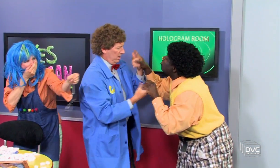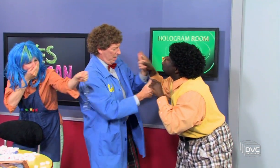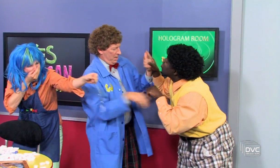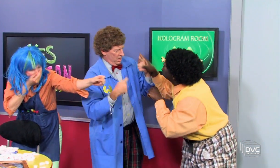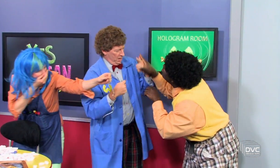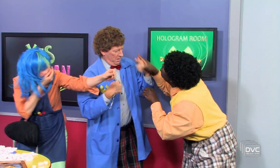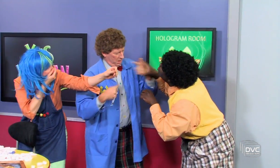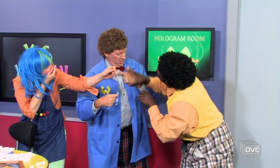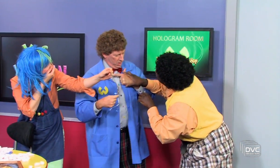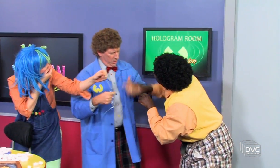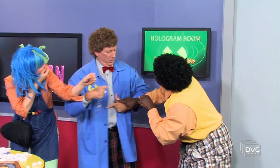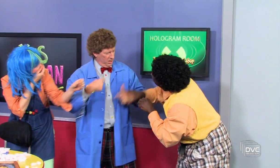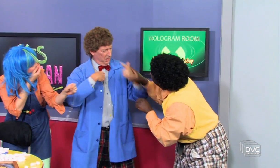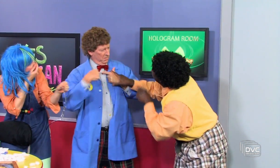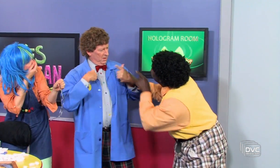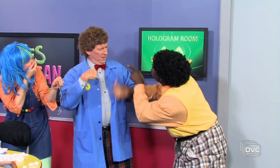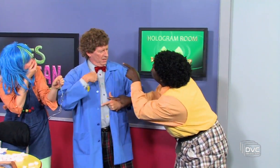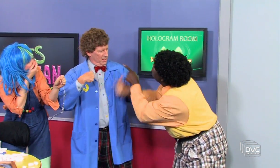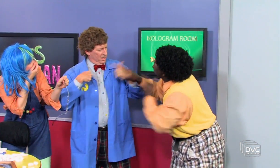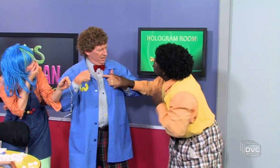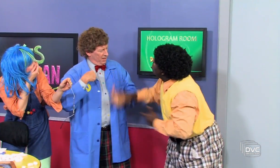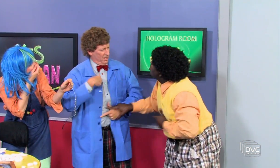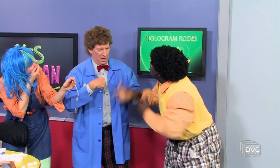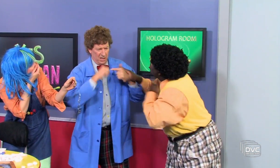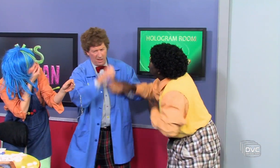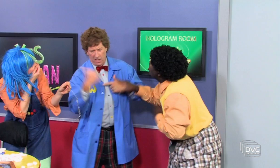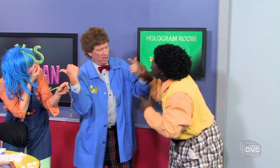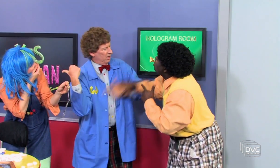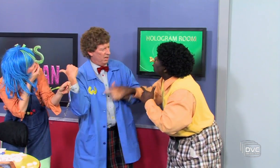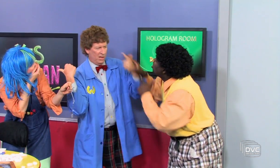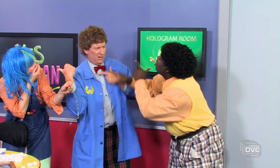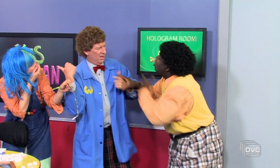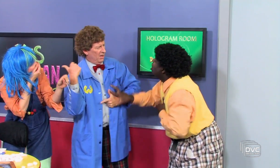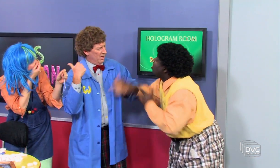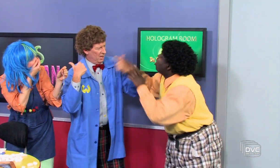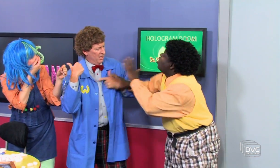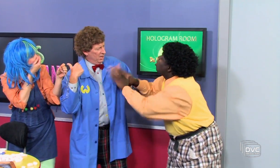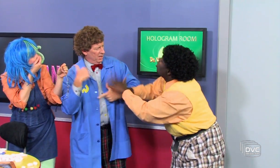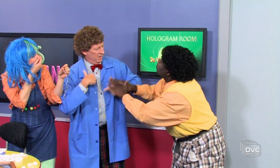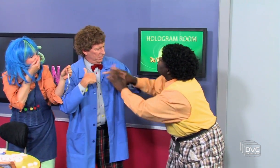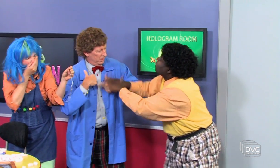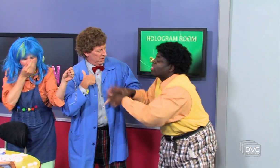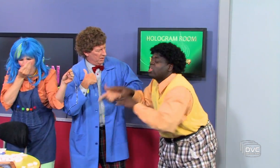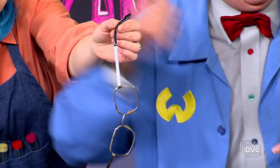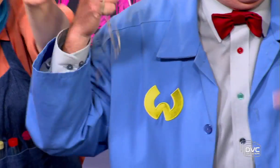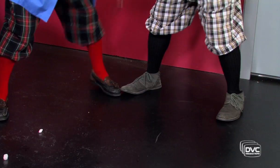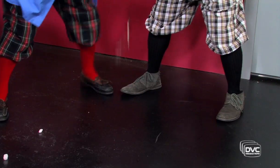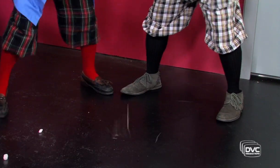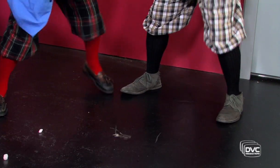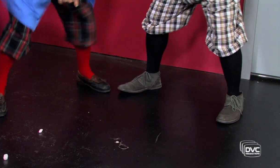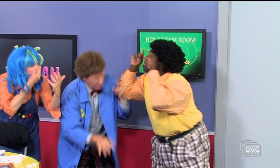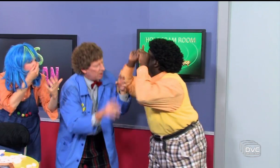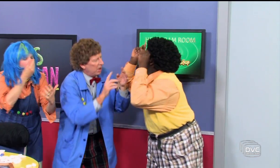glasses. It's me, Dr. Wonder, not her. I'm Dr. Wonder.